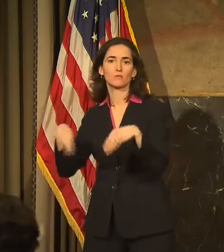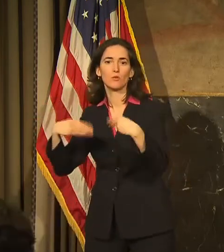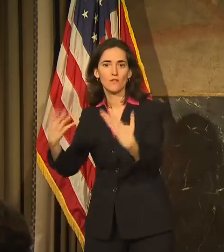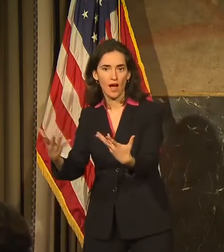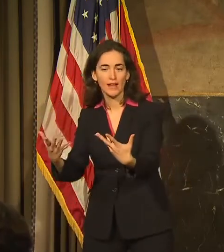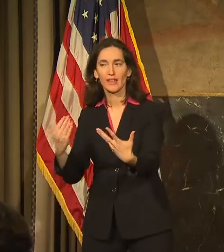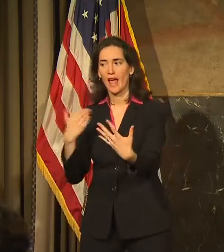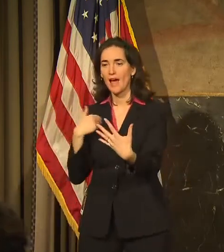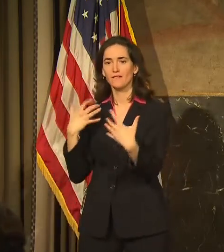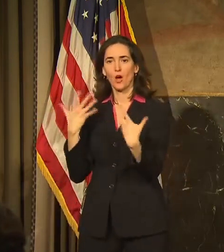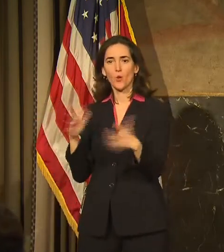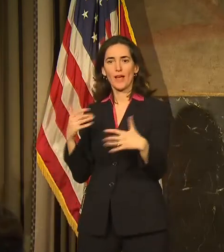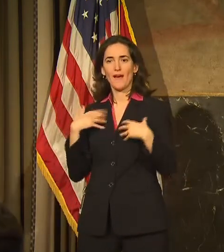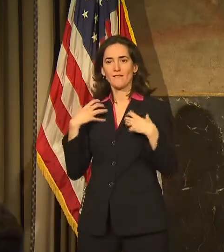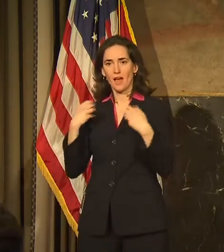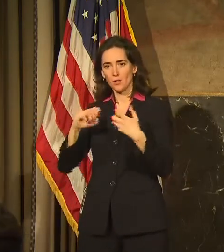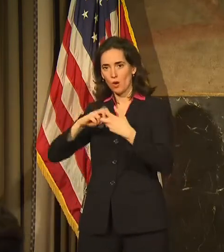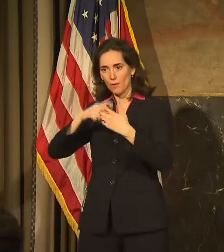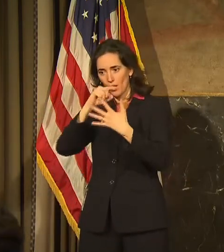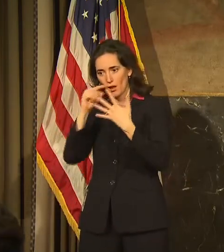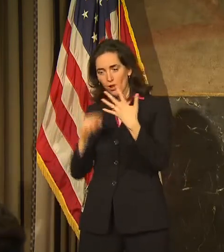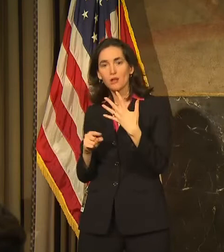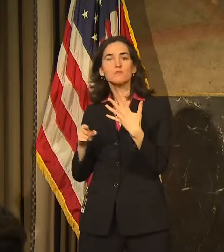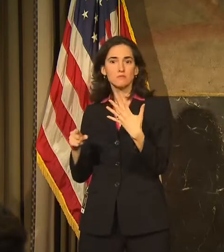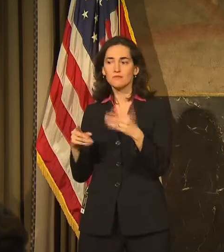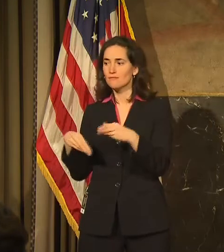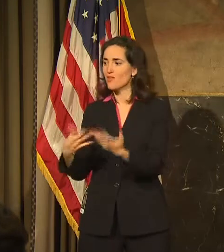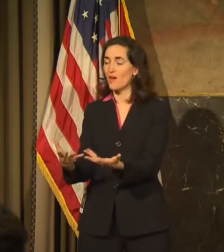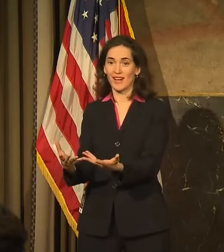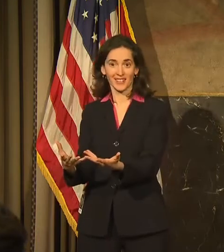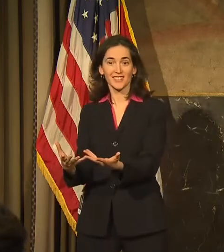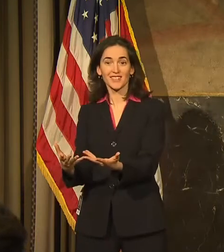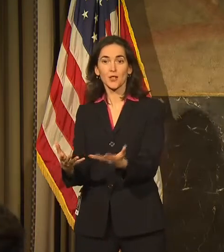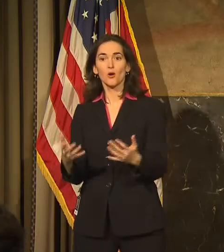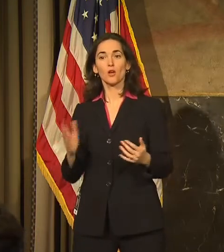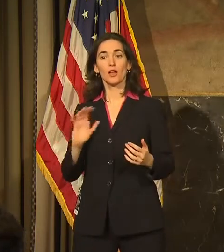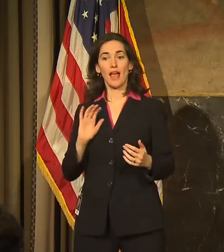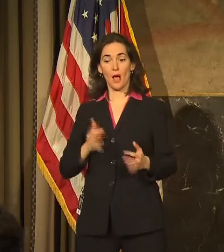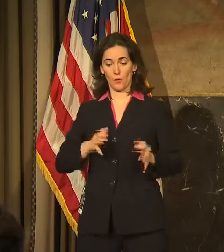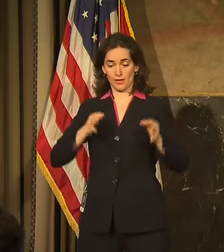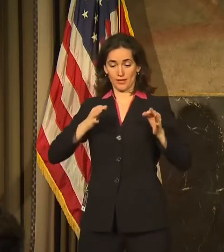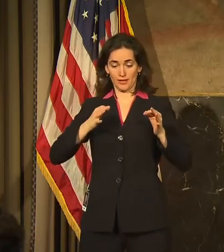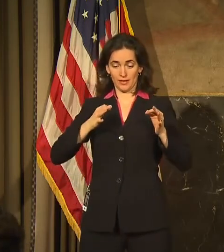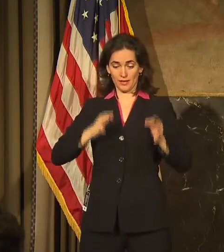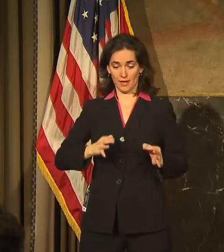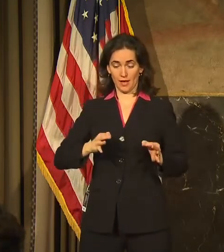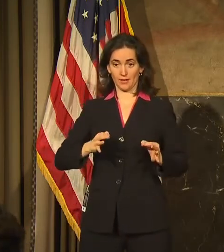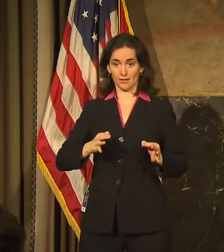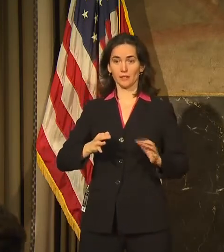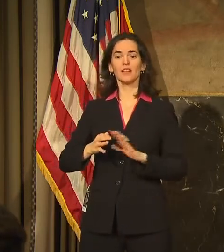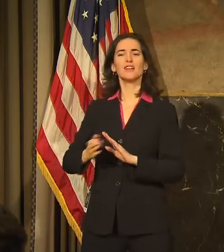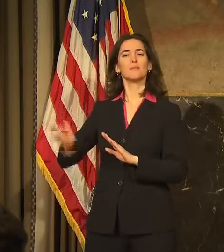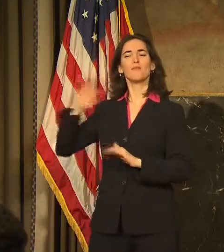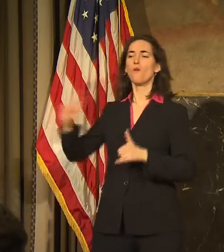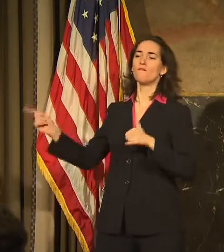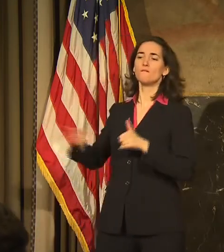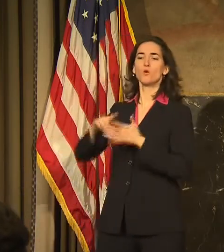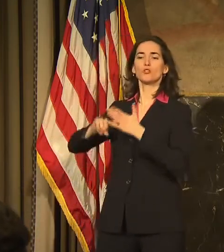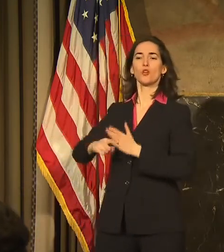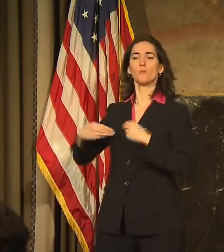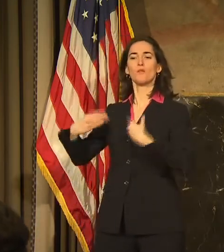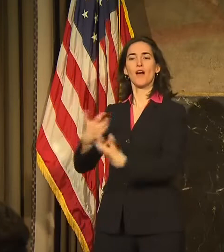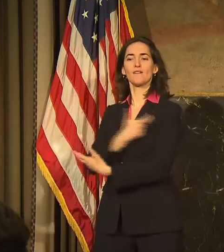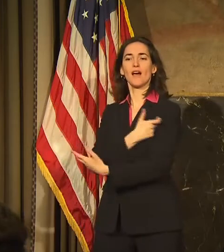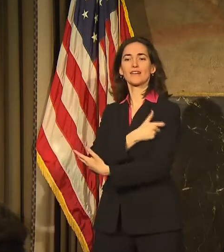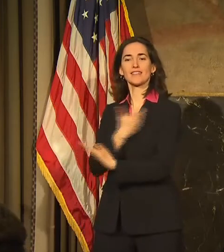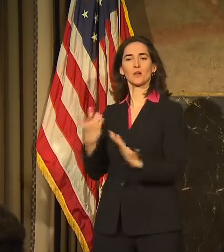more of these comorbid health conditions. So the decisions we're making are consistent with the principles we outlined at the very beginning, and that is